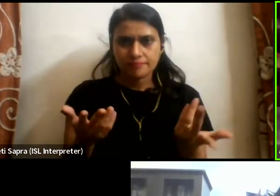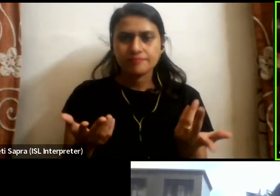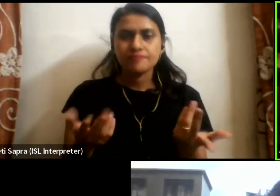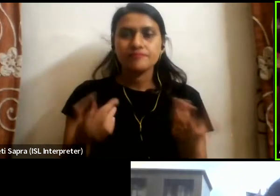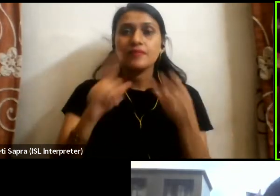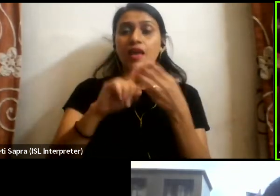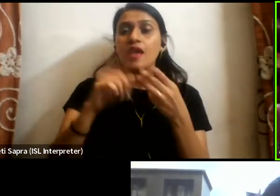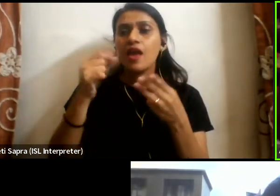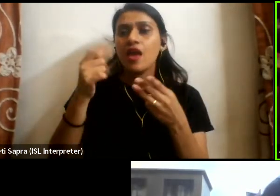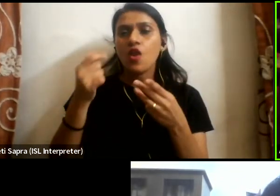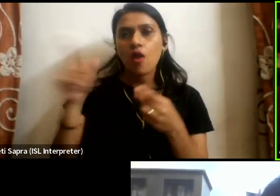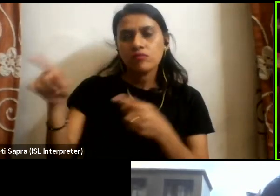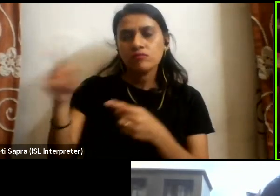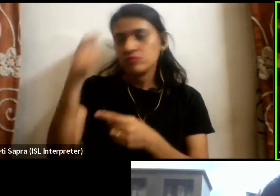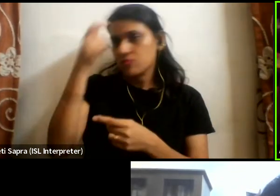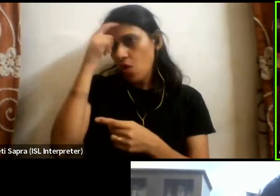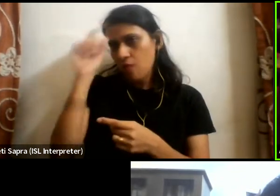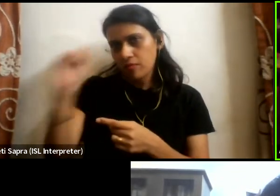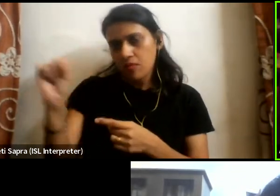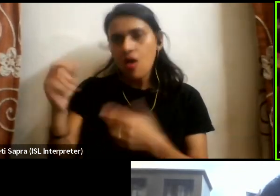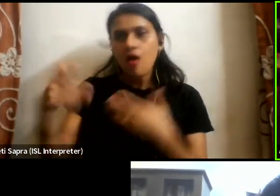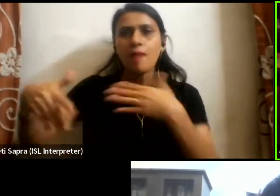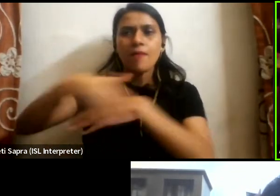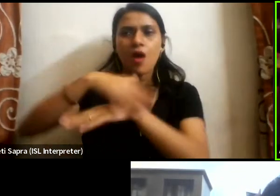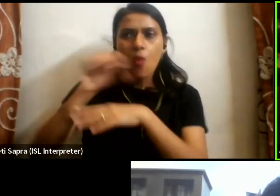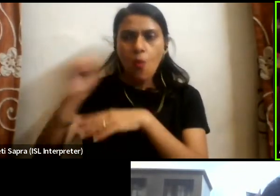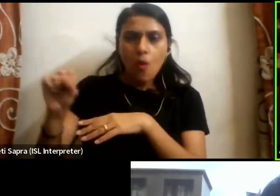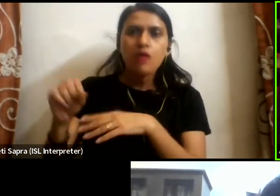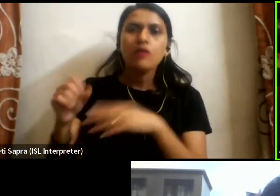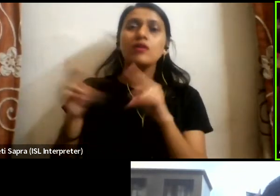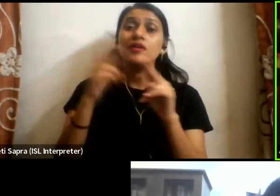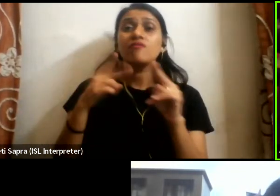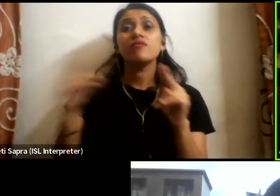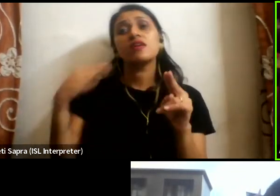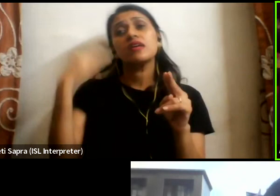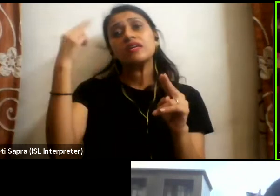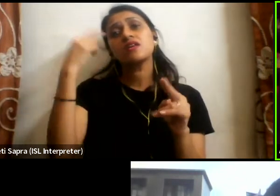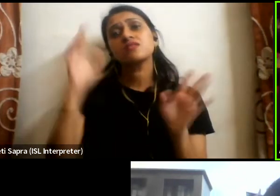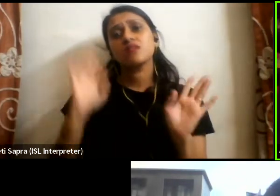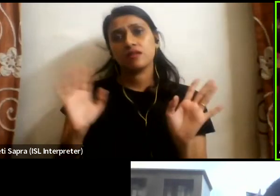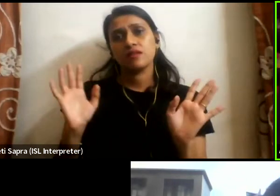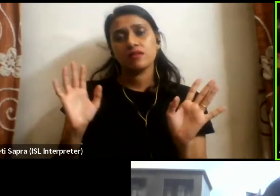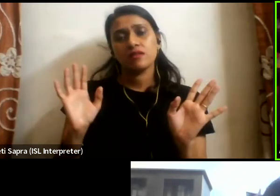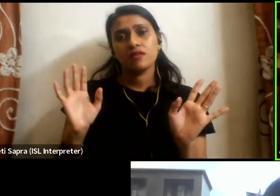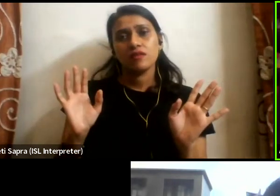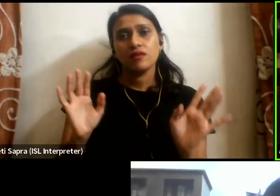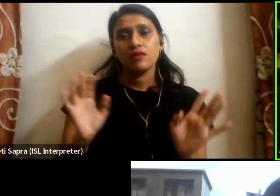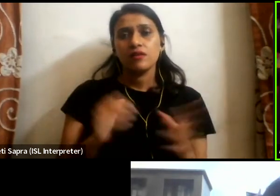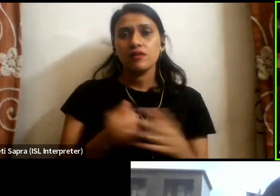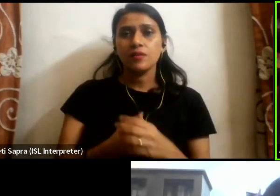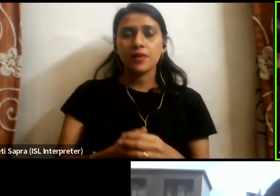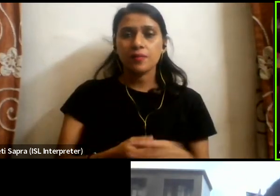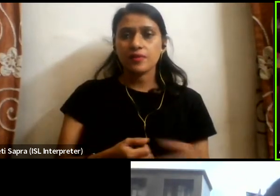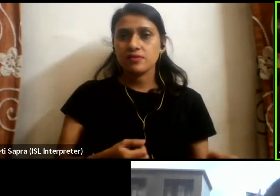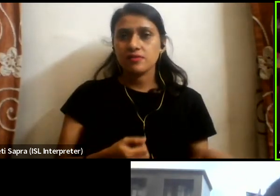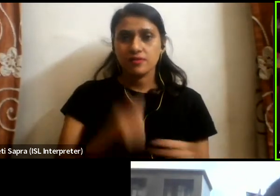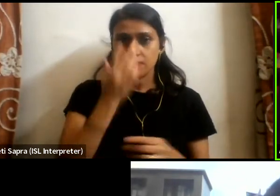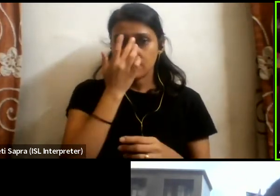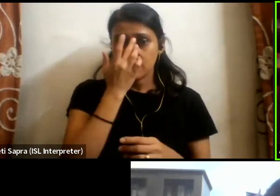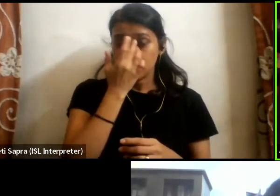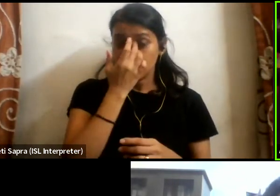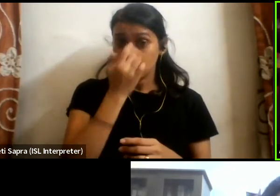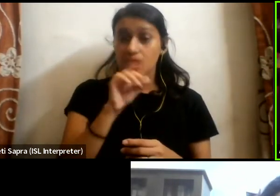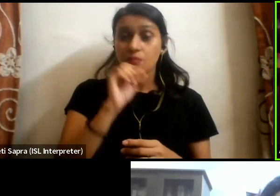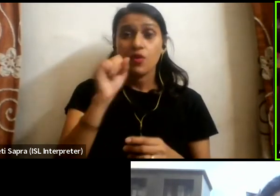economic circumstances of that person, so on and so forth, right? So there's an element of being judged not for who you are, but what